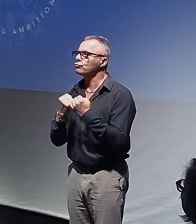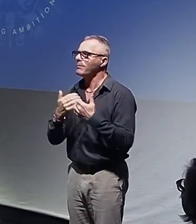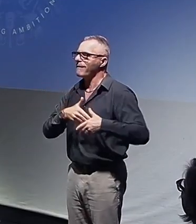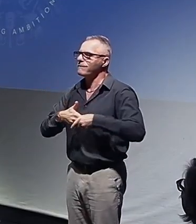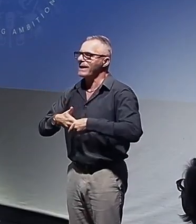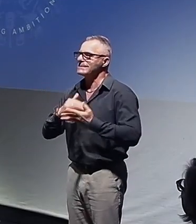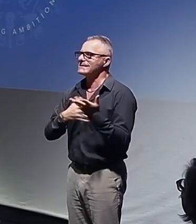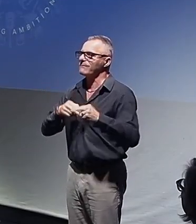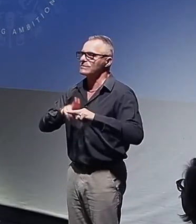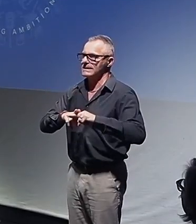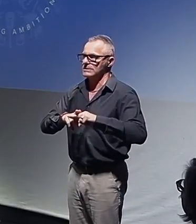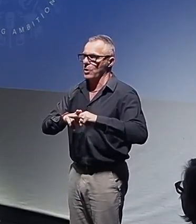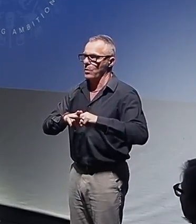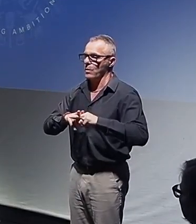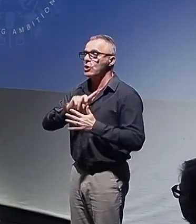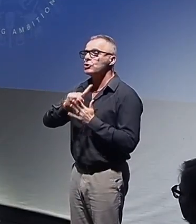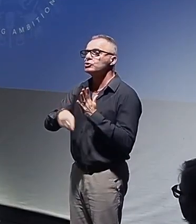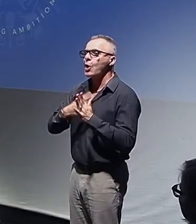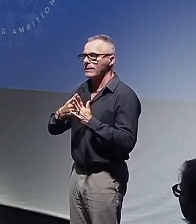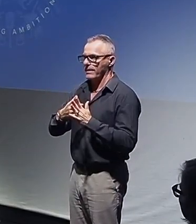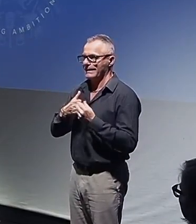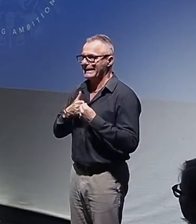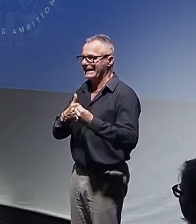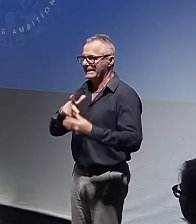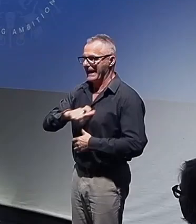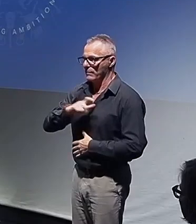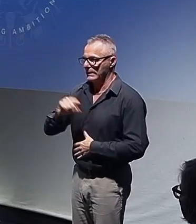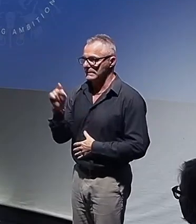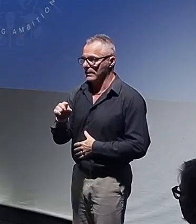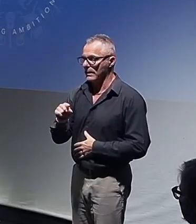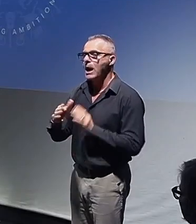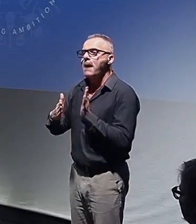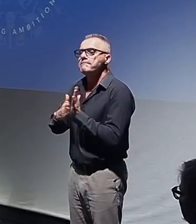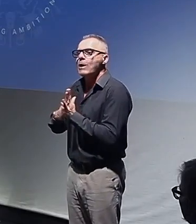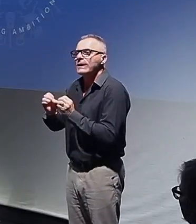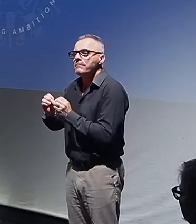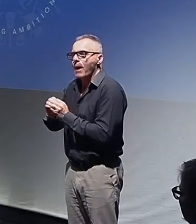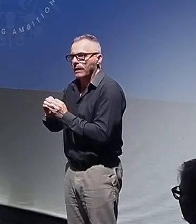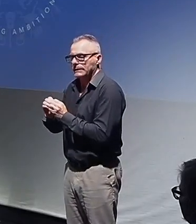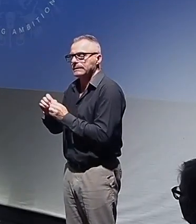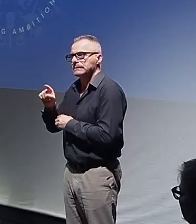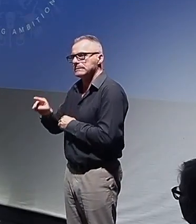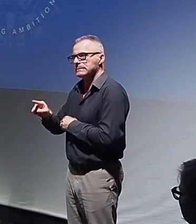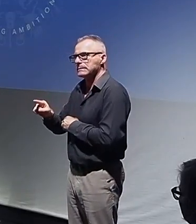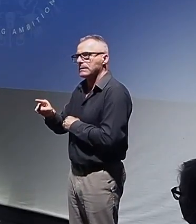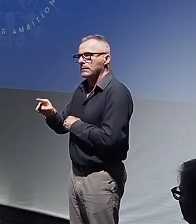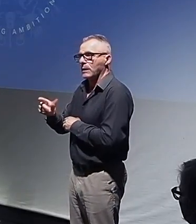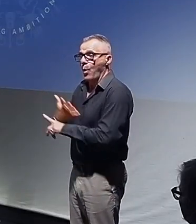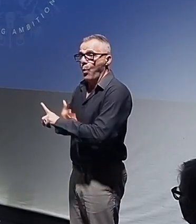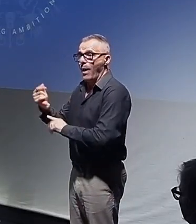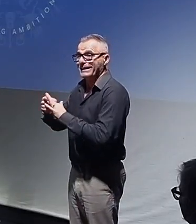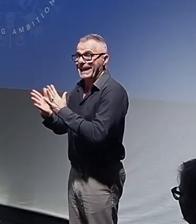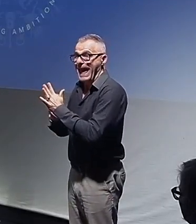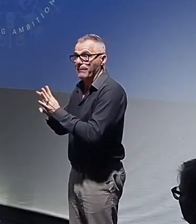And Jonathan Groff plays the lead character of Patrick, and then Murray Bartlett played Dom. Murray Bartlett went on to win the Emmy for